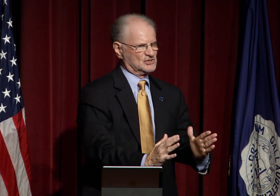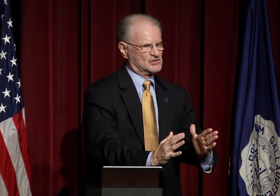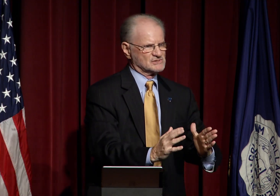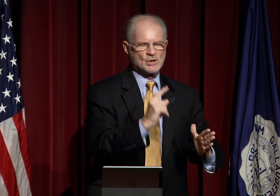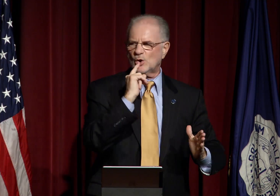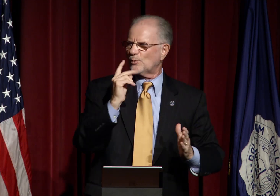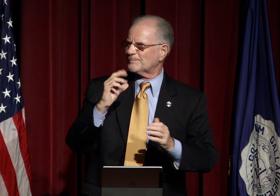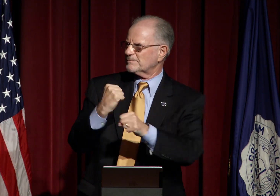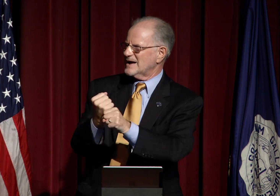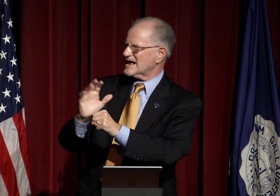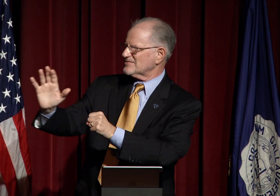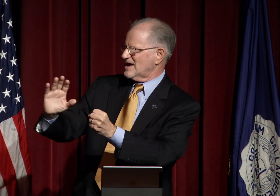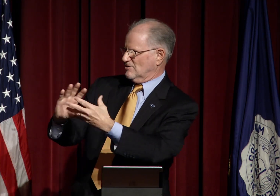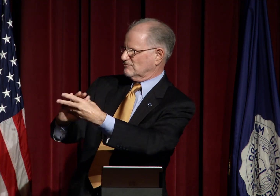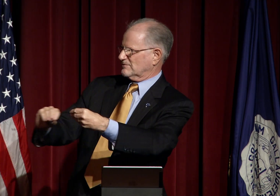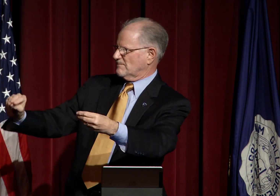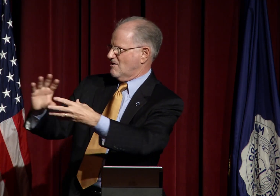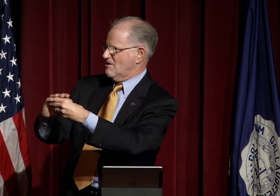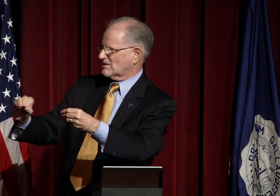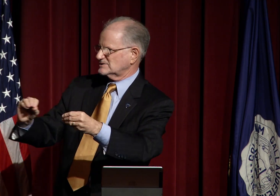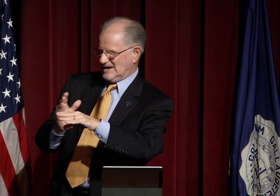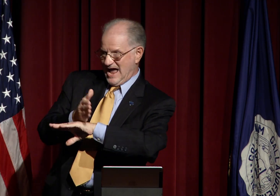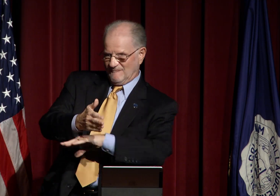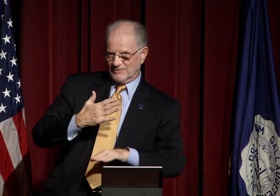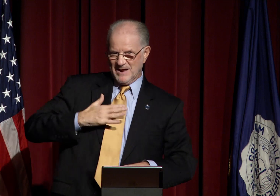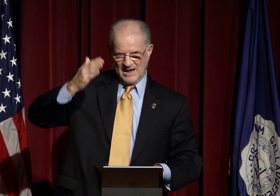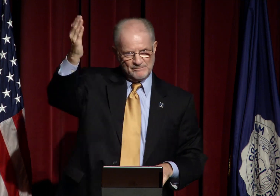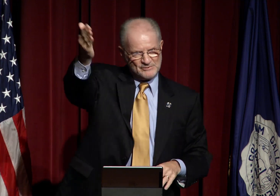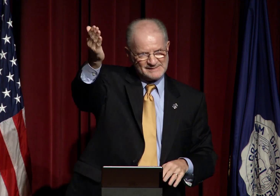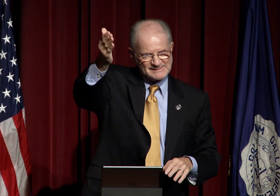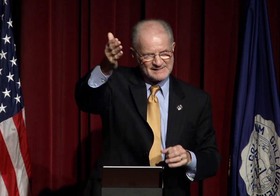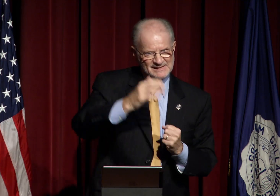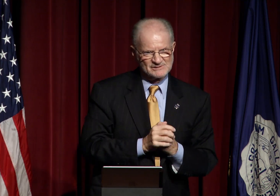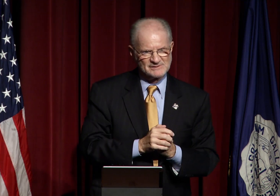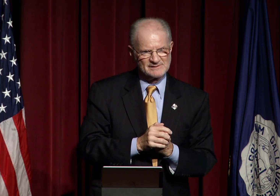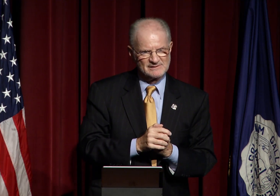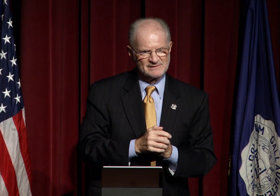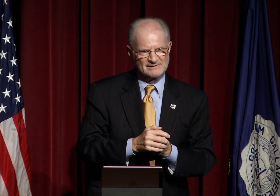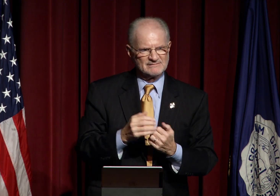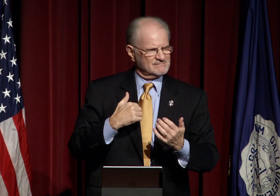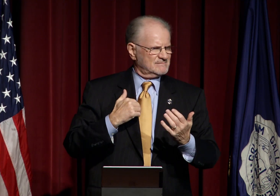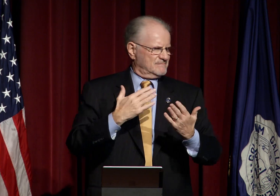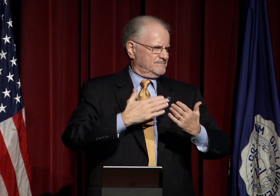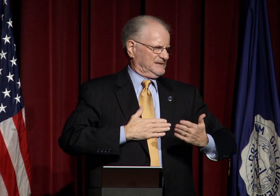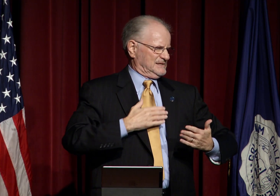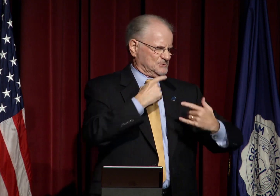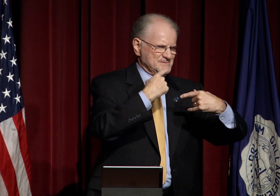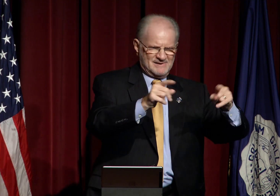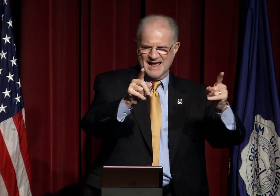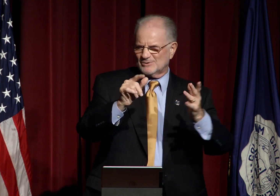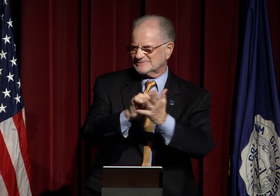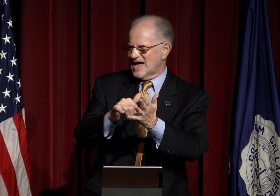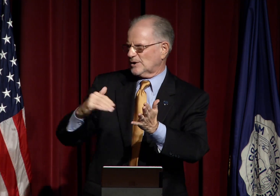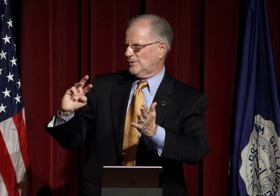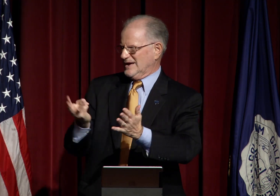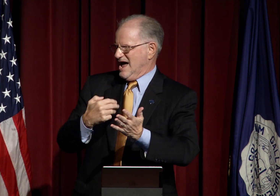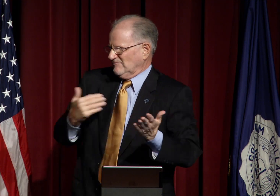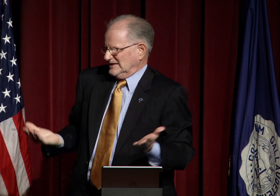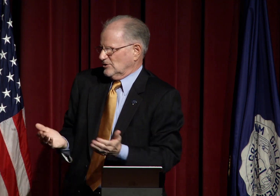we have a number of governance leaders who will be sharing their remarks just after my presentation. I'm pleased